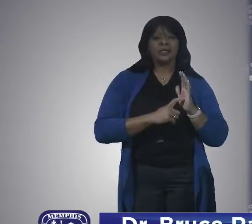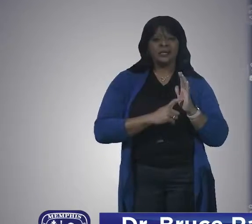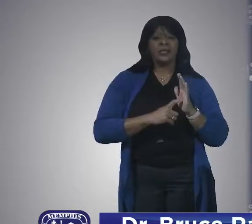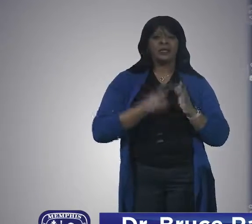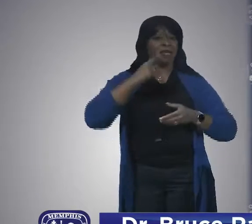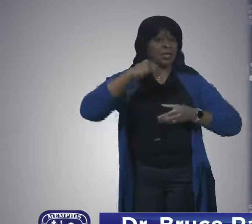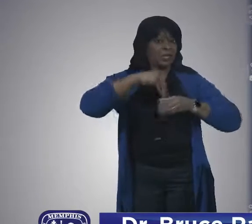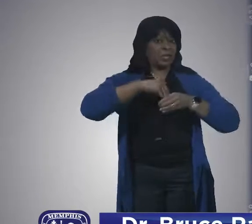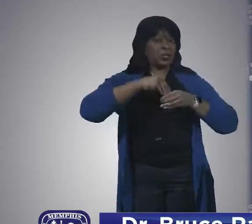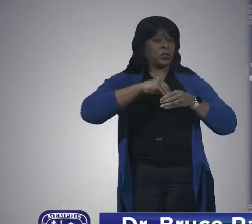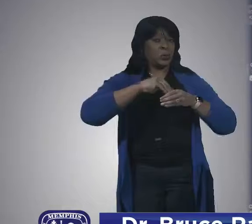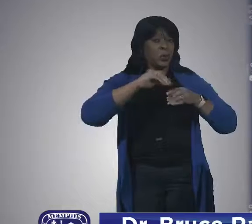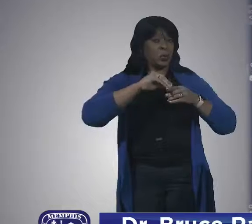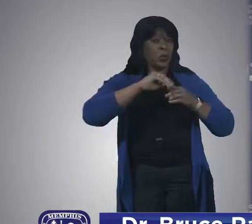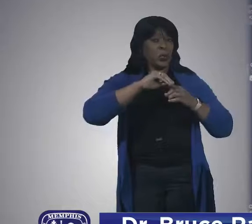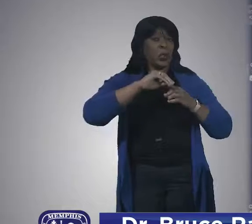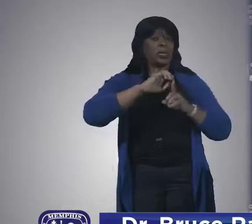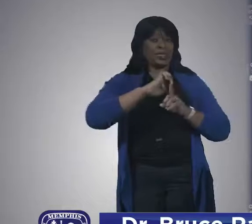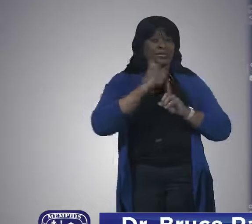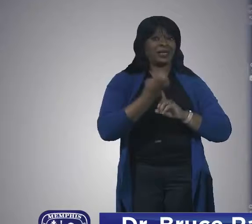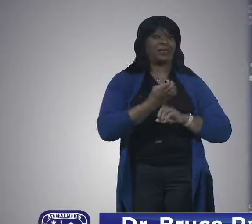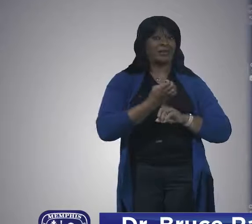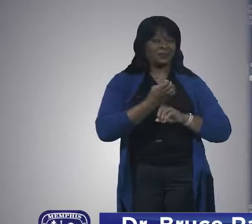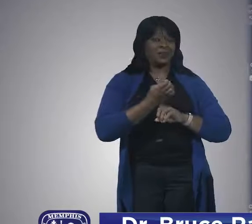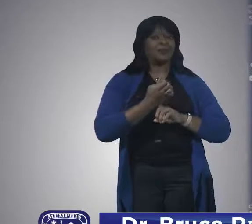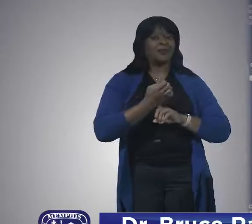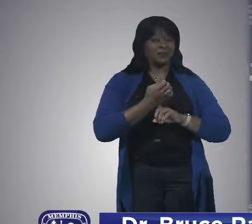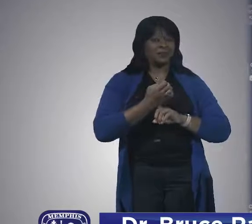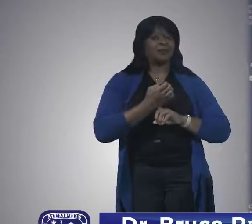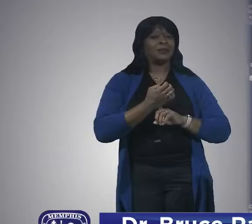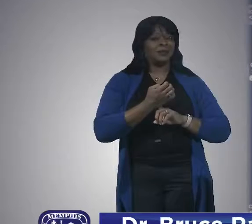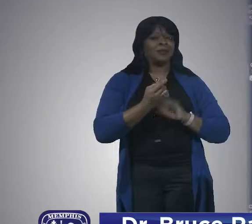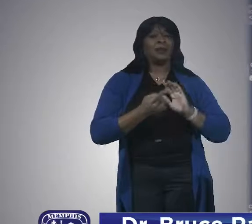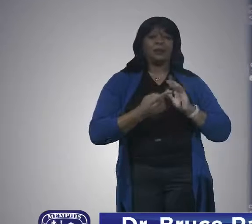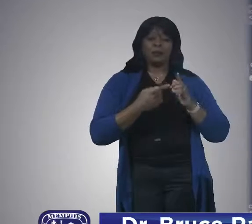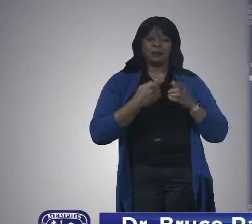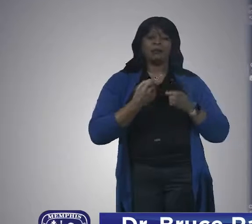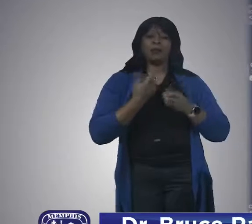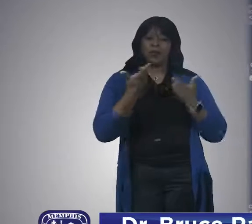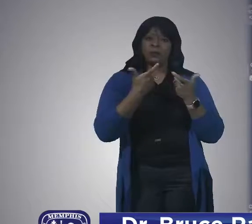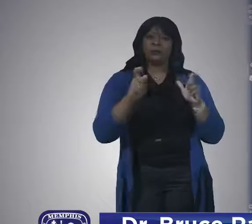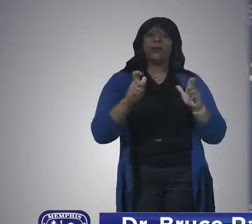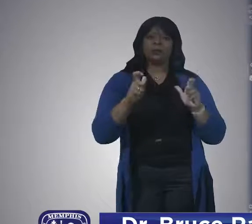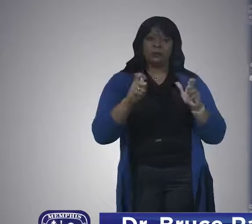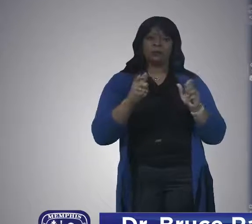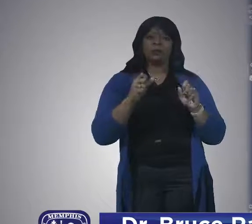for indoor settings has played a major role.